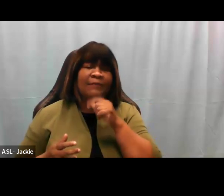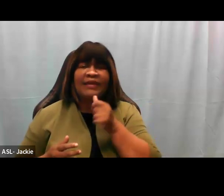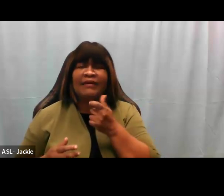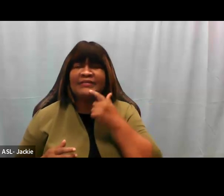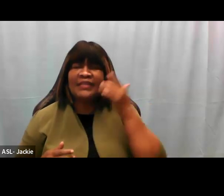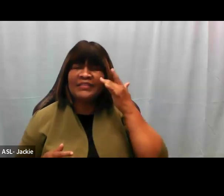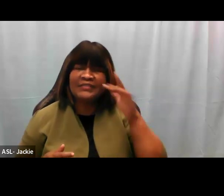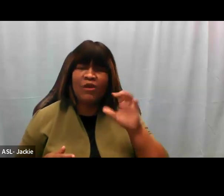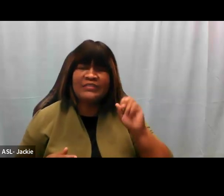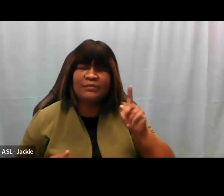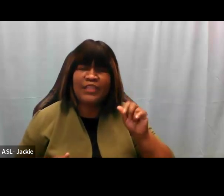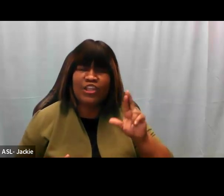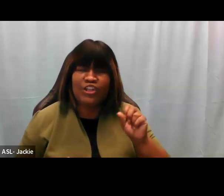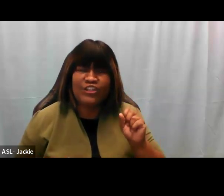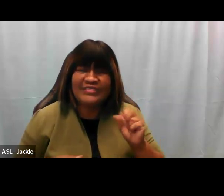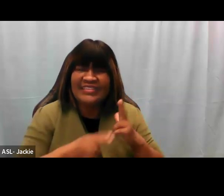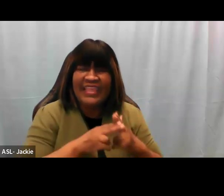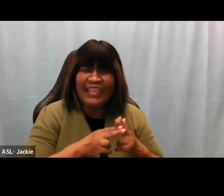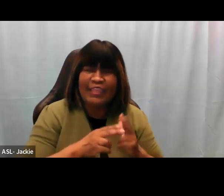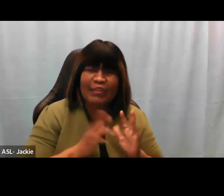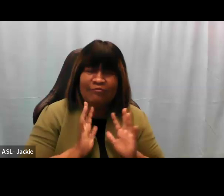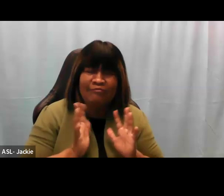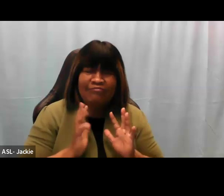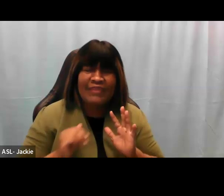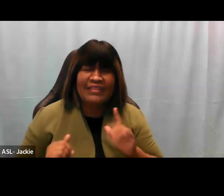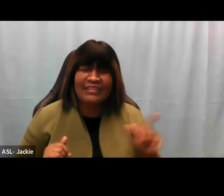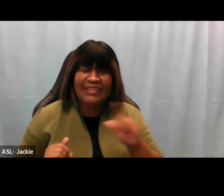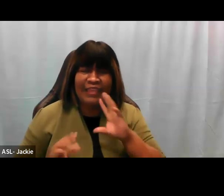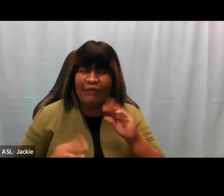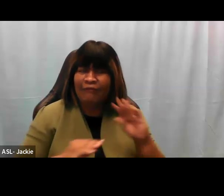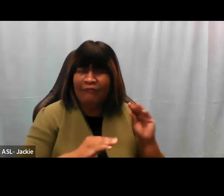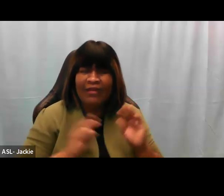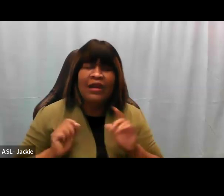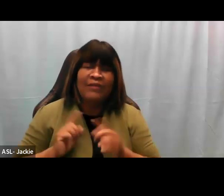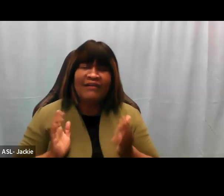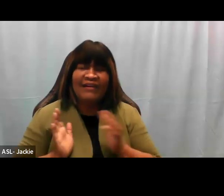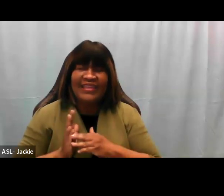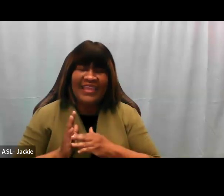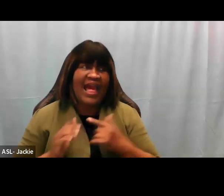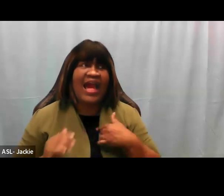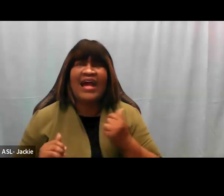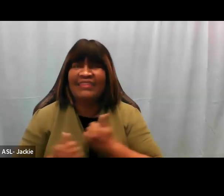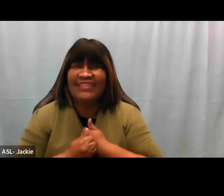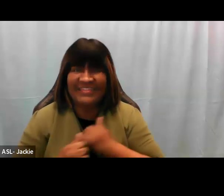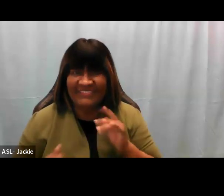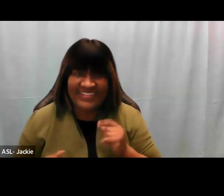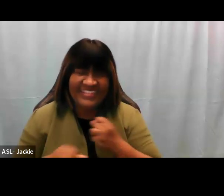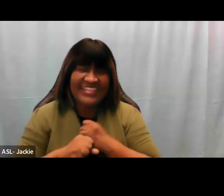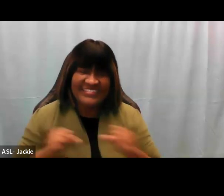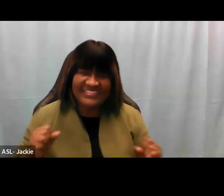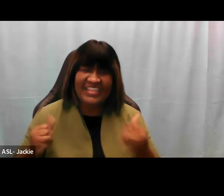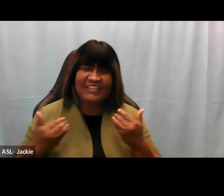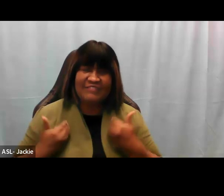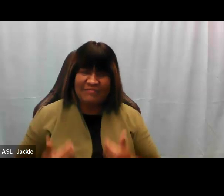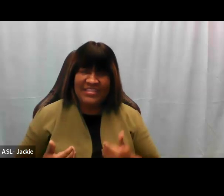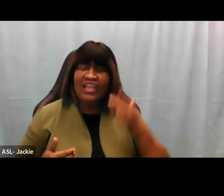smart speakers name because they will talk, but I can't live with one of those right now. It has saved me. There was a time I